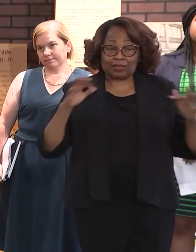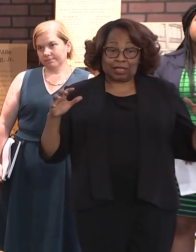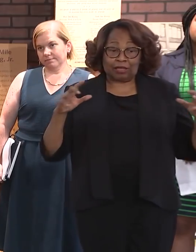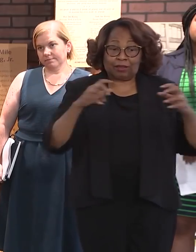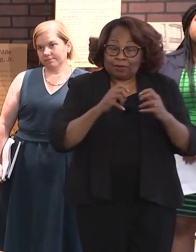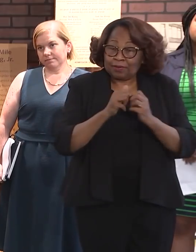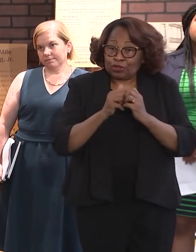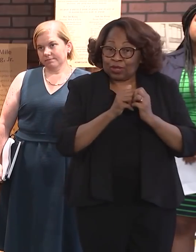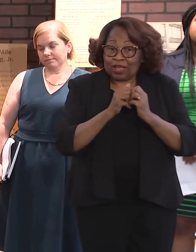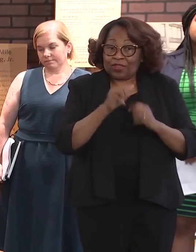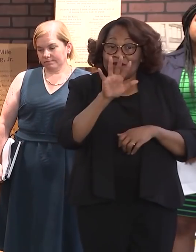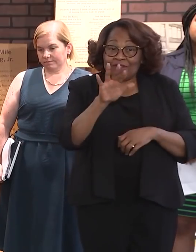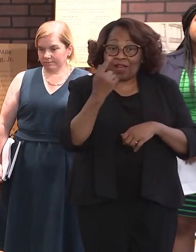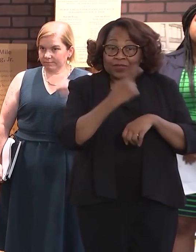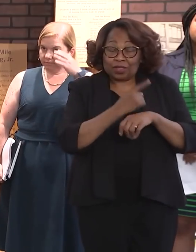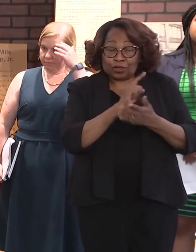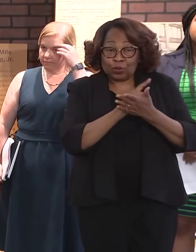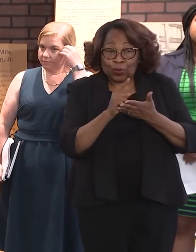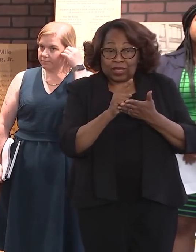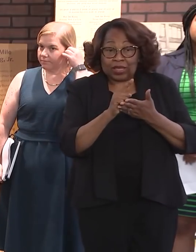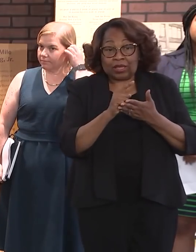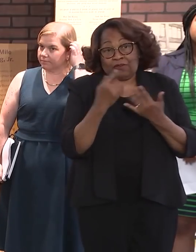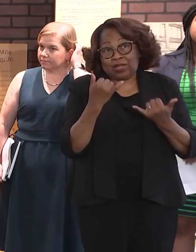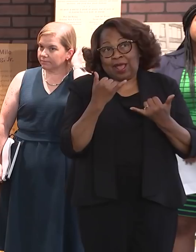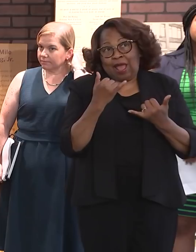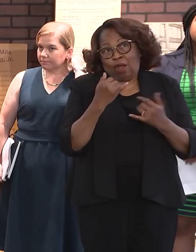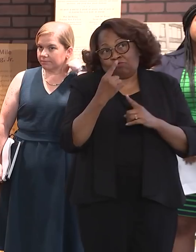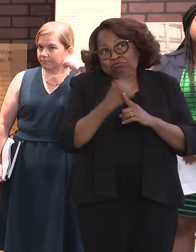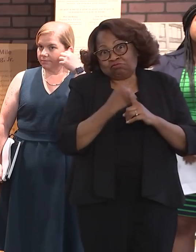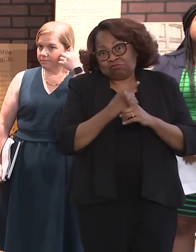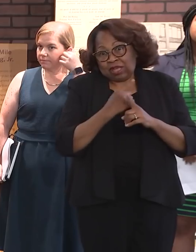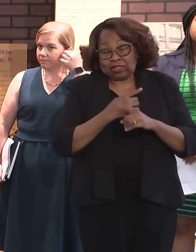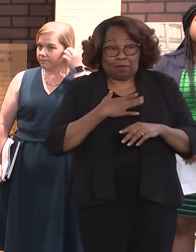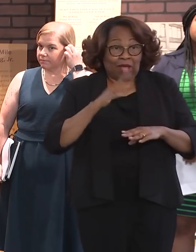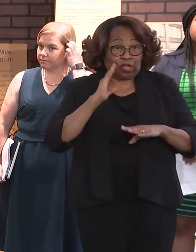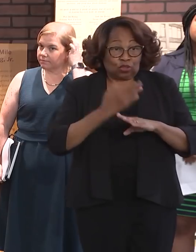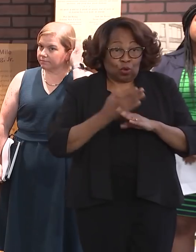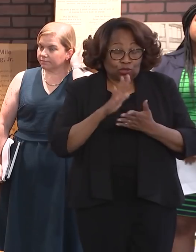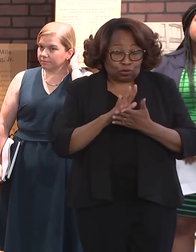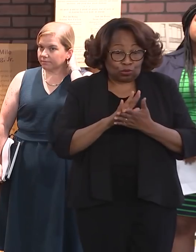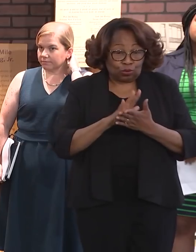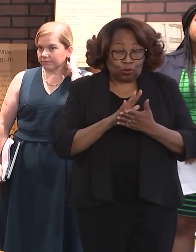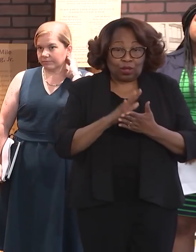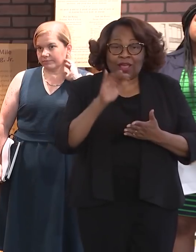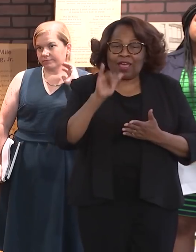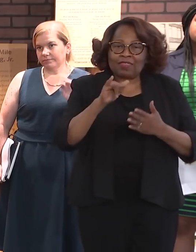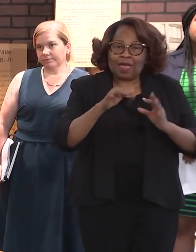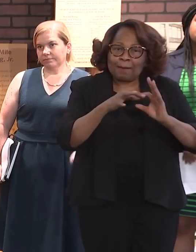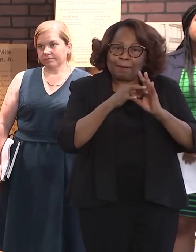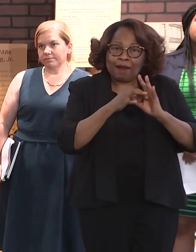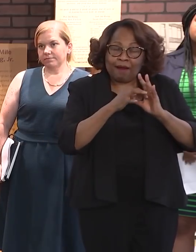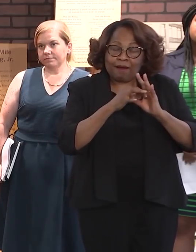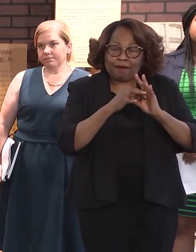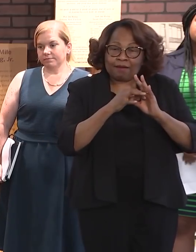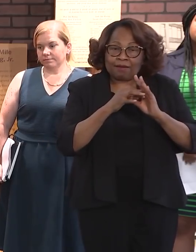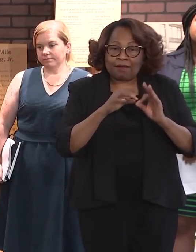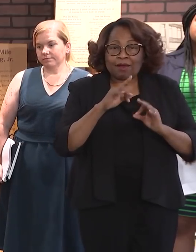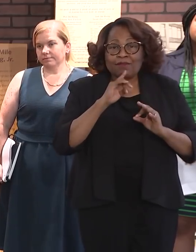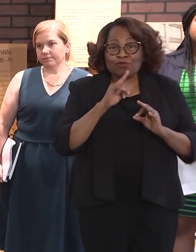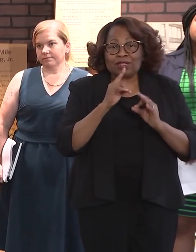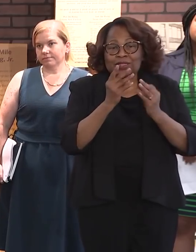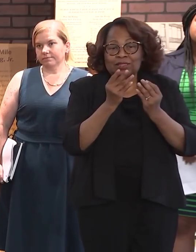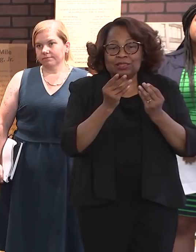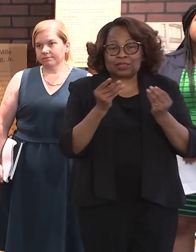together 5 days a week for now months in my daughter's school, and that bond that you get with your